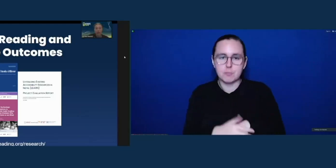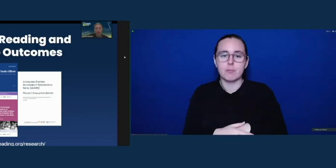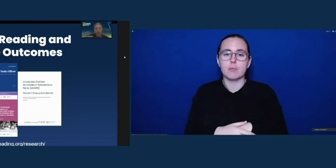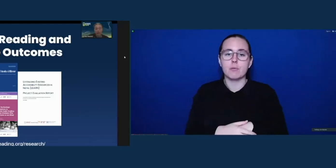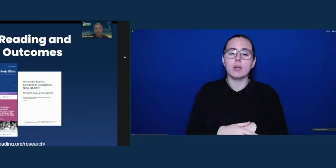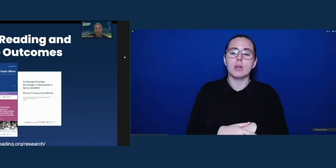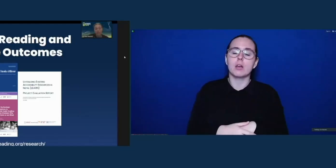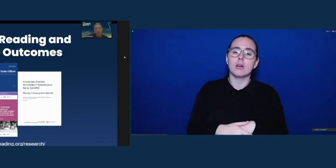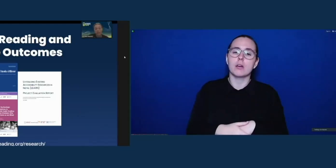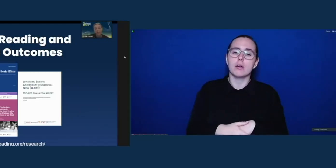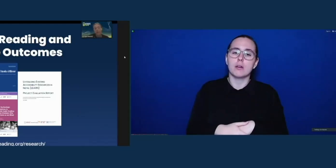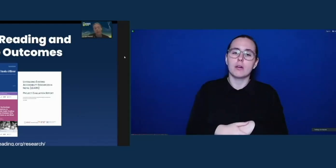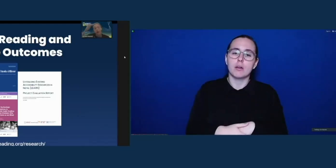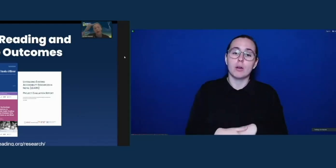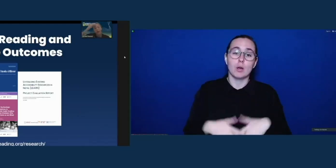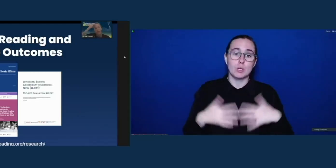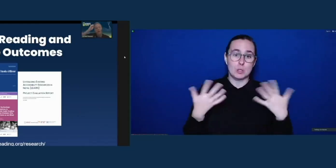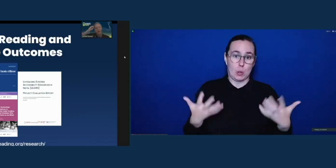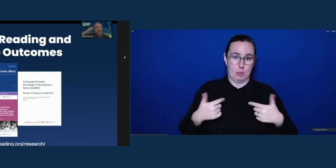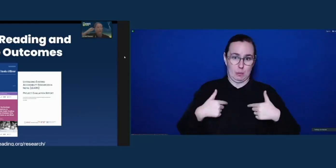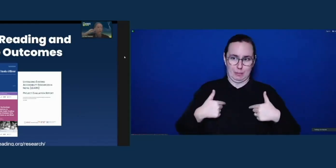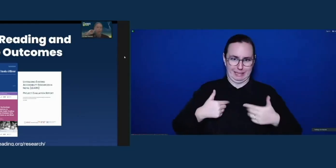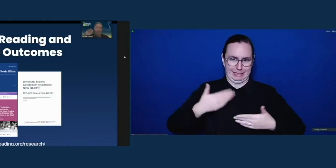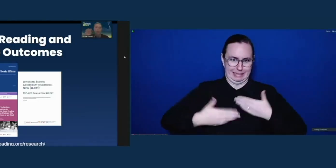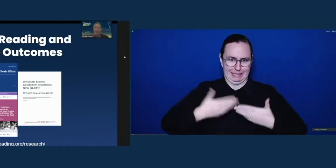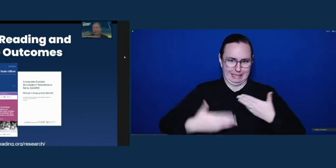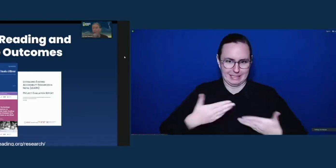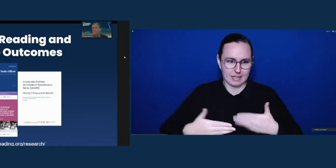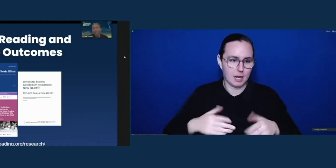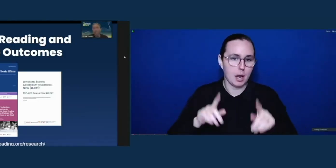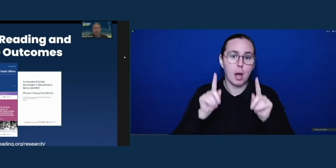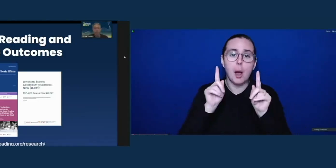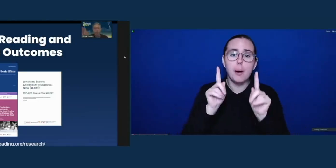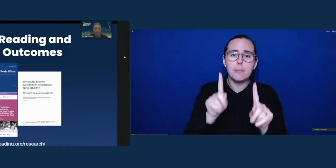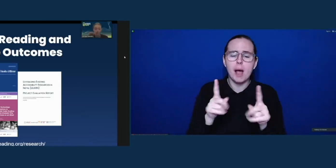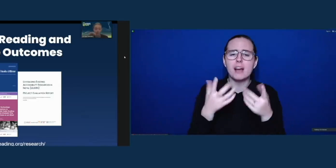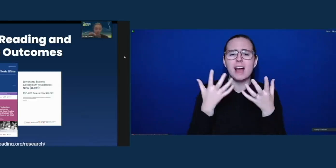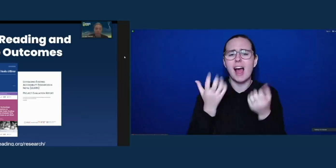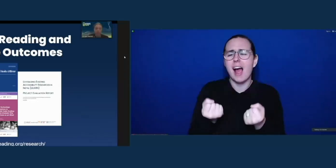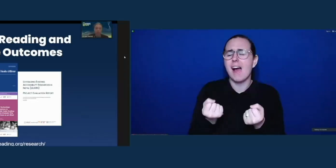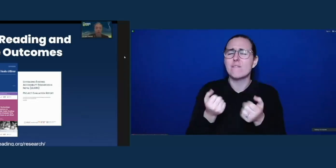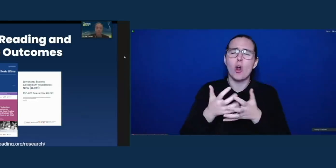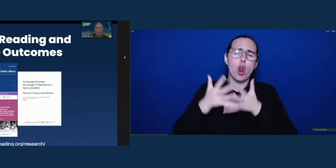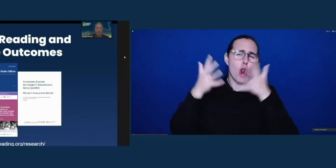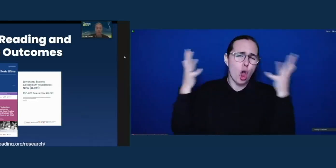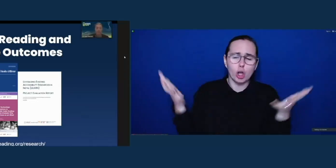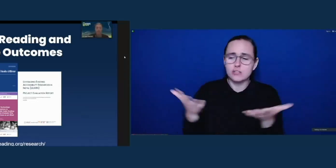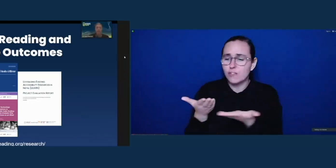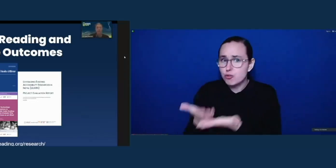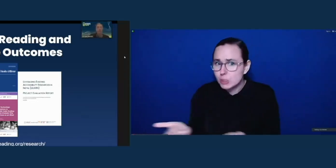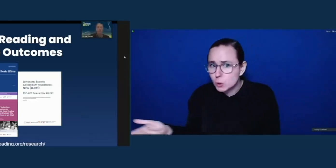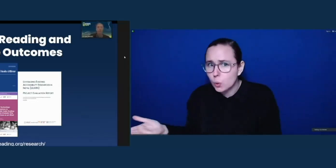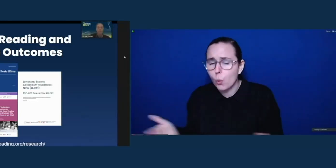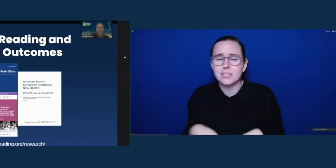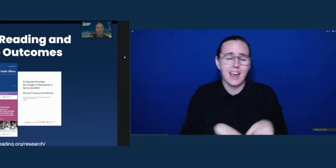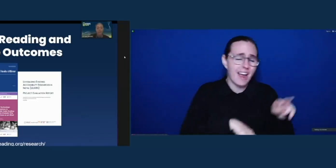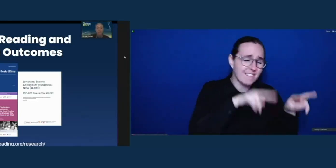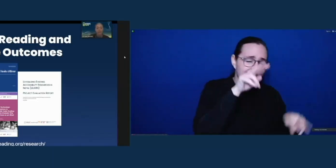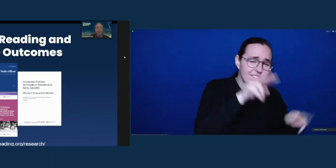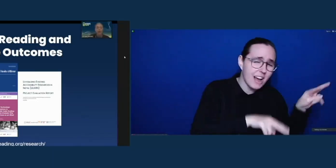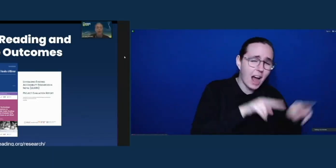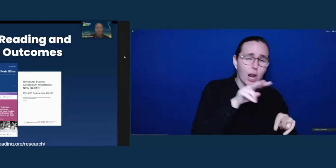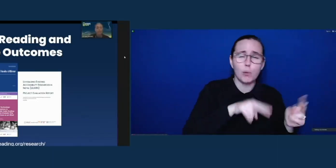have a lot of resources and evaluations and summative reports that are available on the All Children Reading